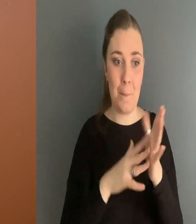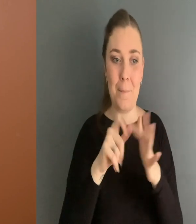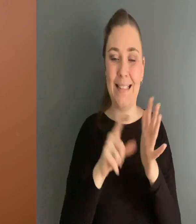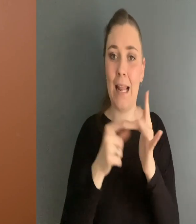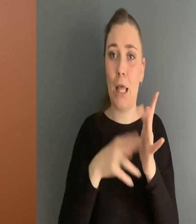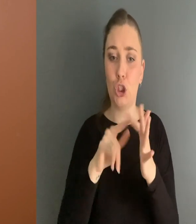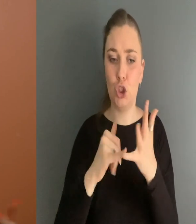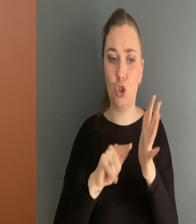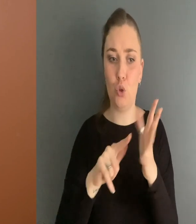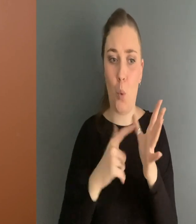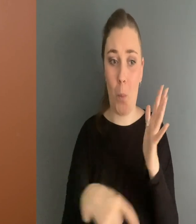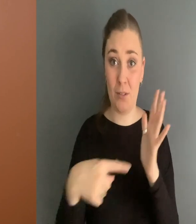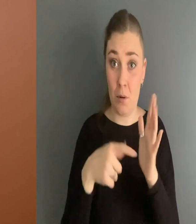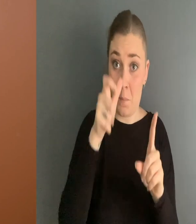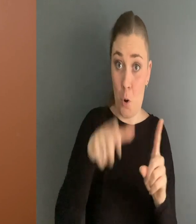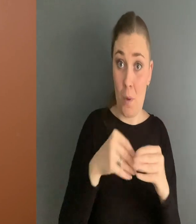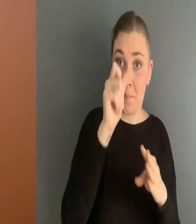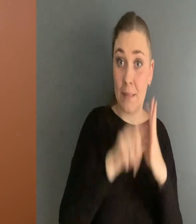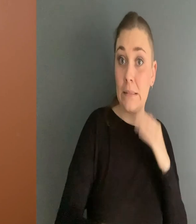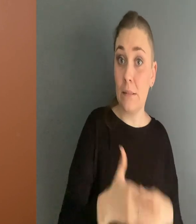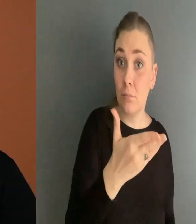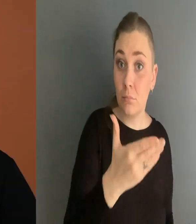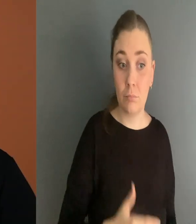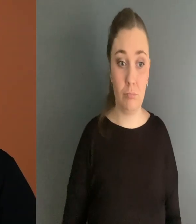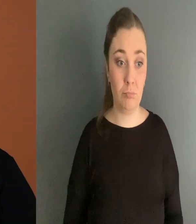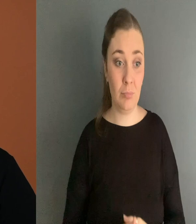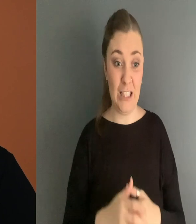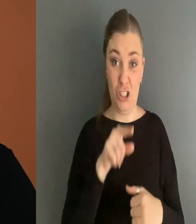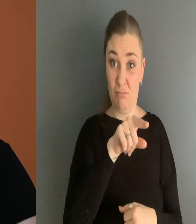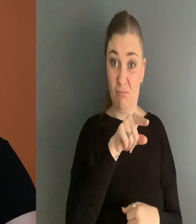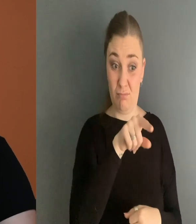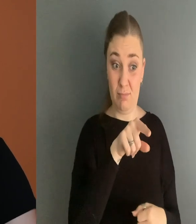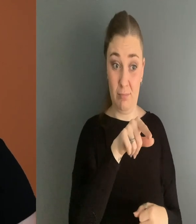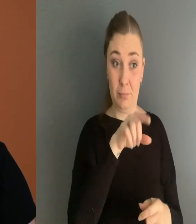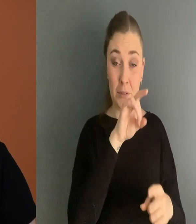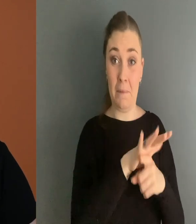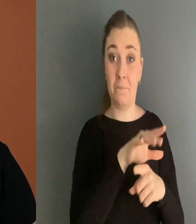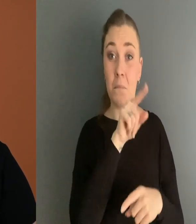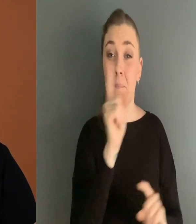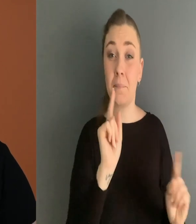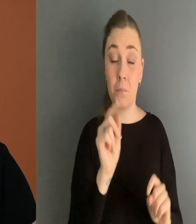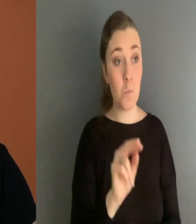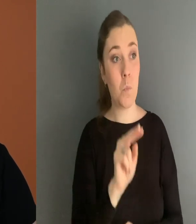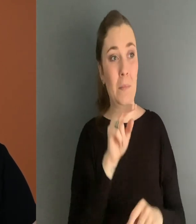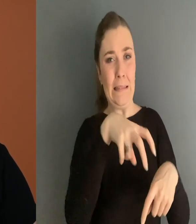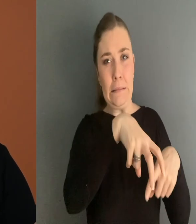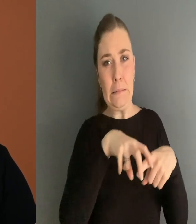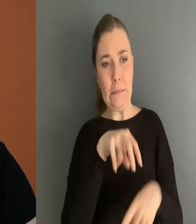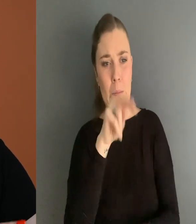Stewart. She's a person with a disability. She went from sitting